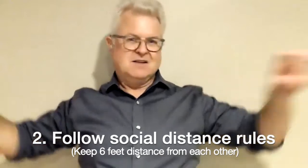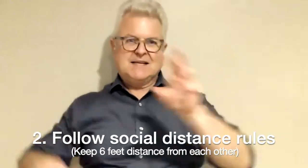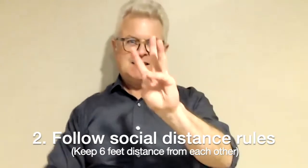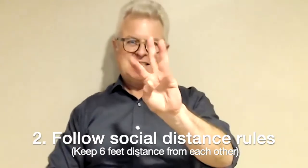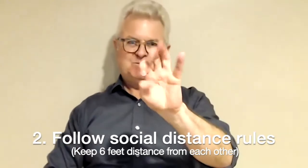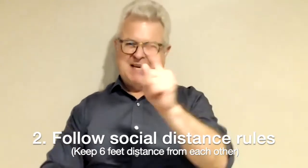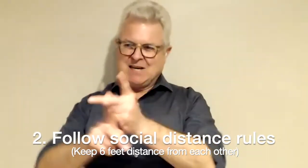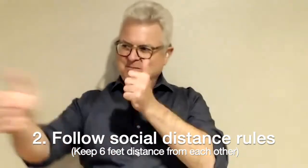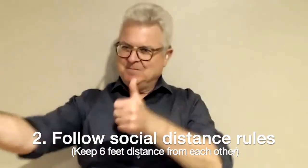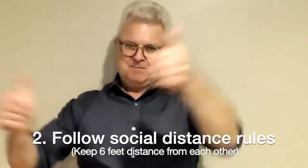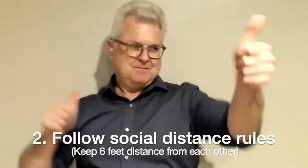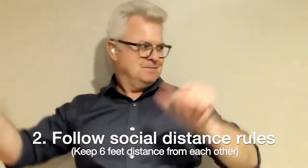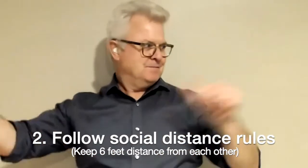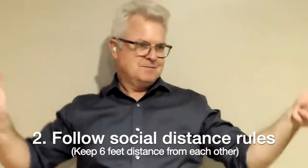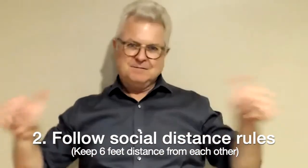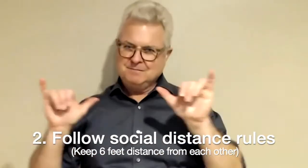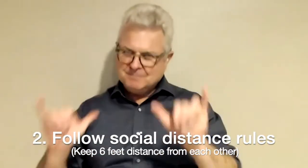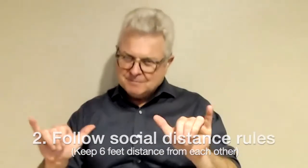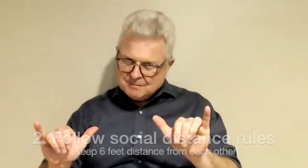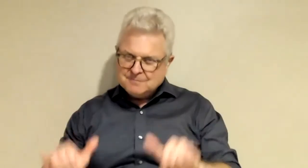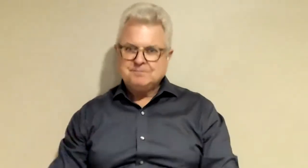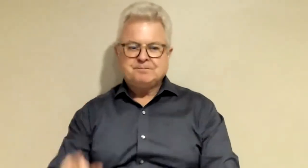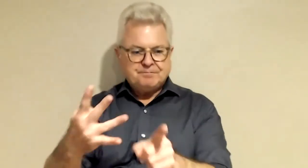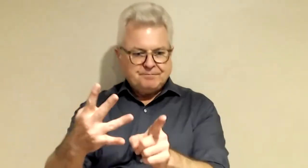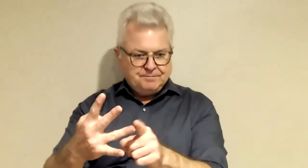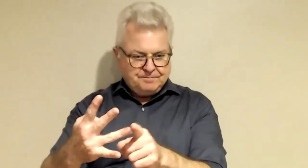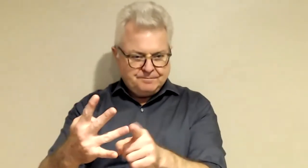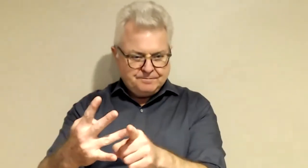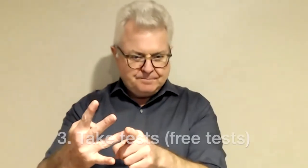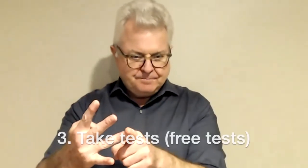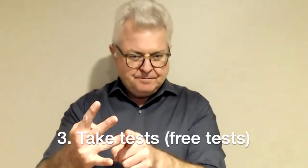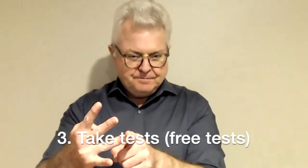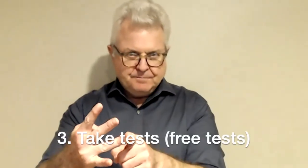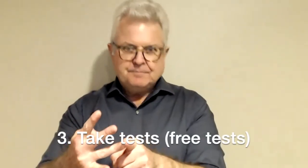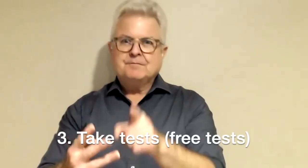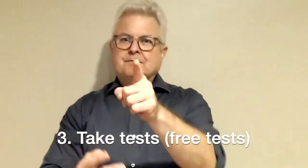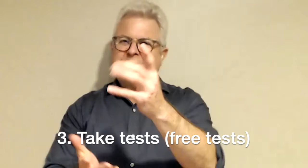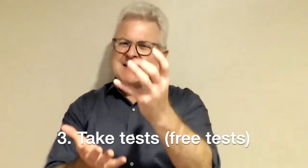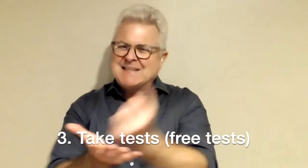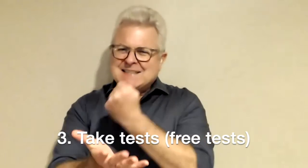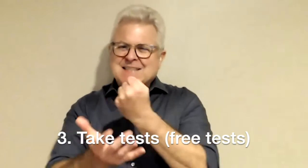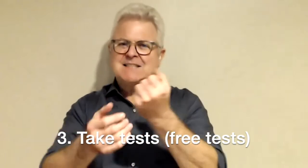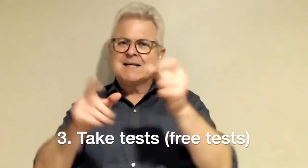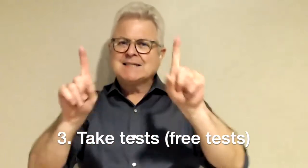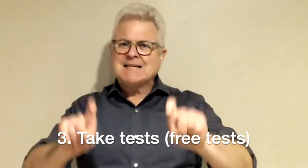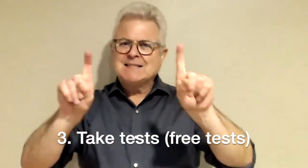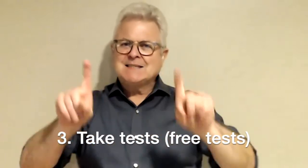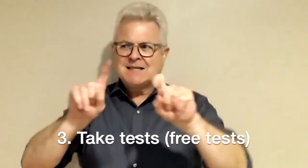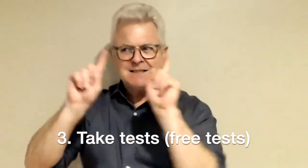not sure what 6 feet may look like. 2 arm lengths apart. The third thing in doubling down is